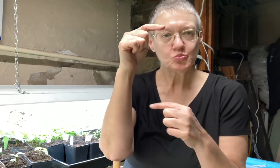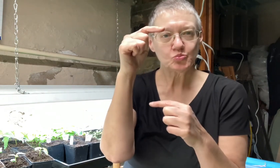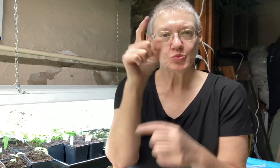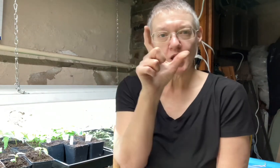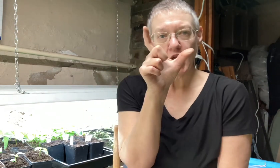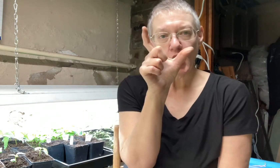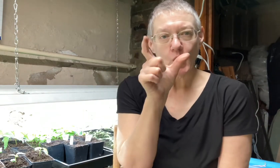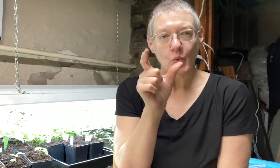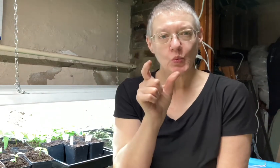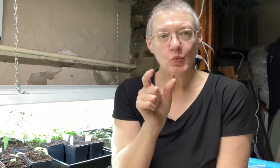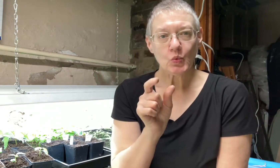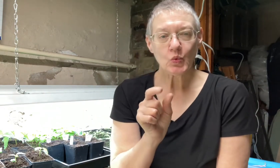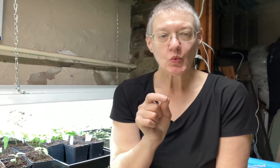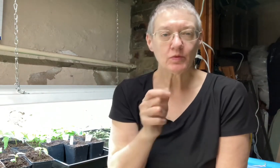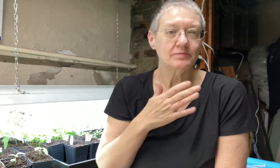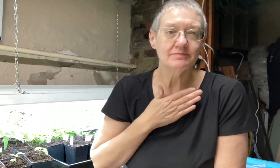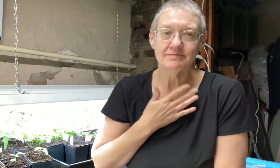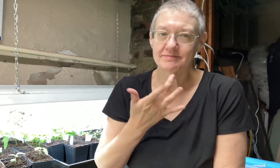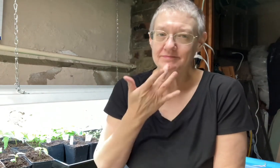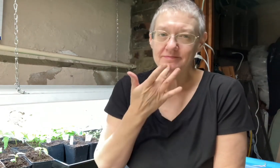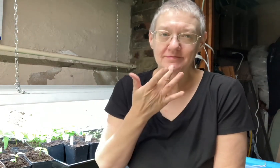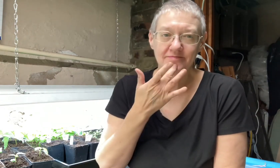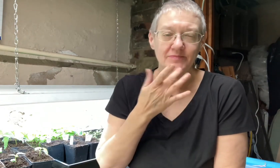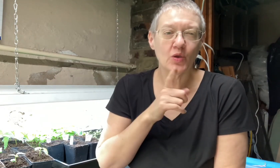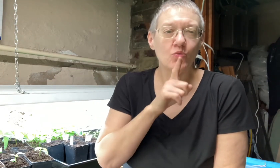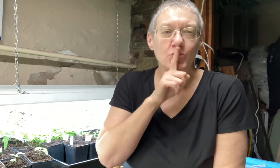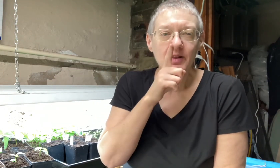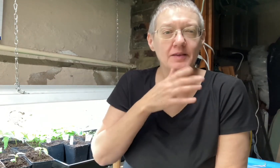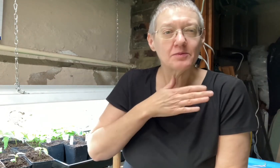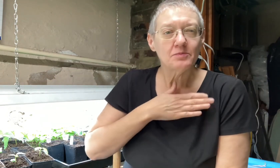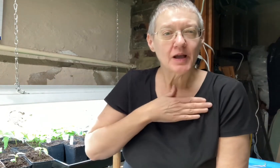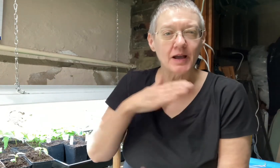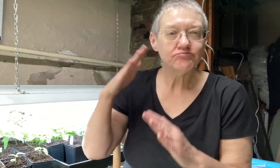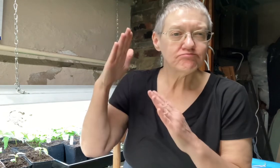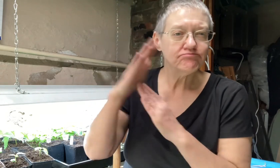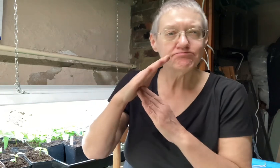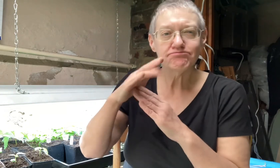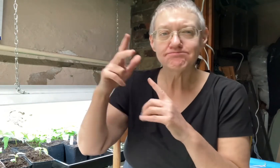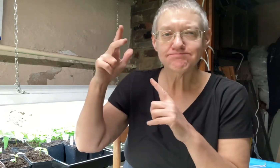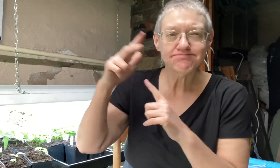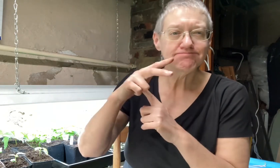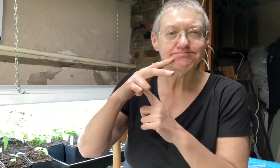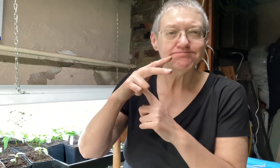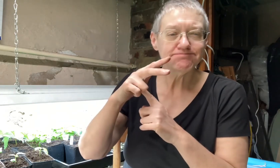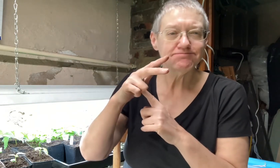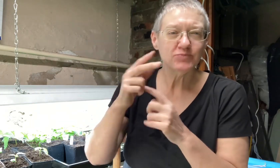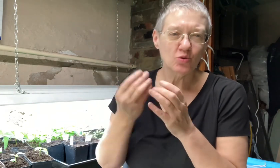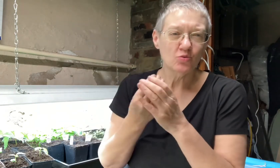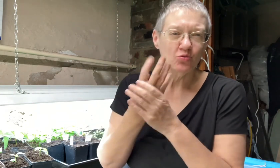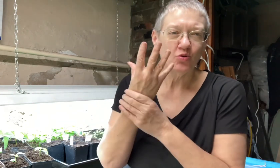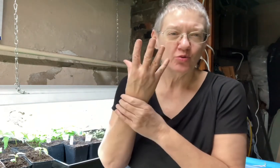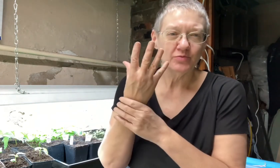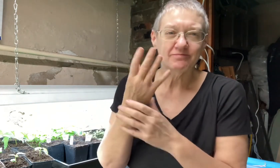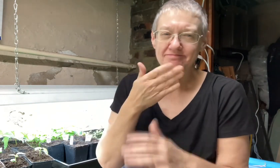about 7-inch tapered pepper. They are my favorite, and they have been my top producing